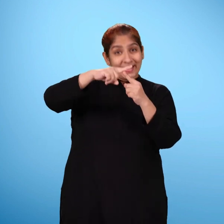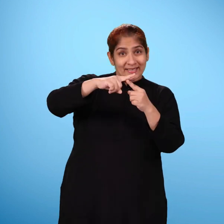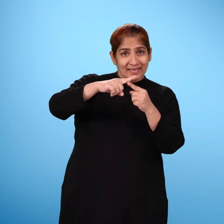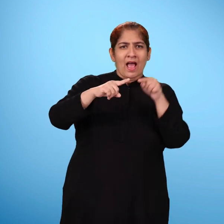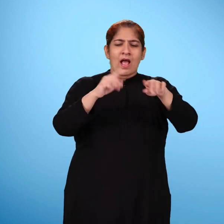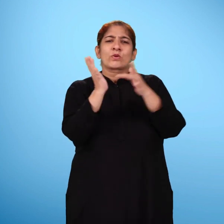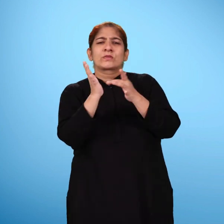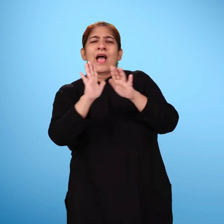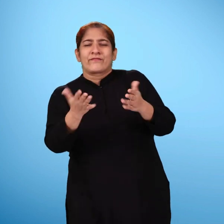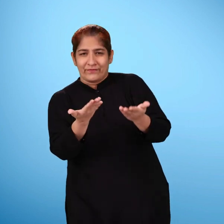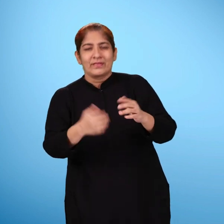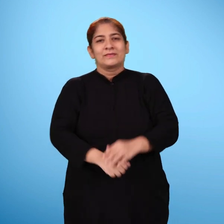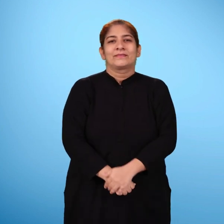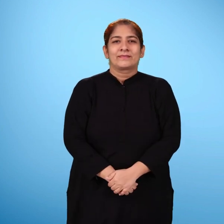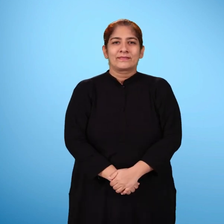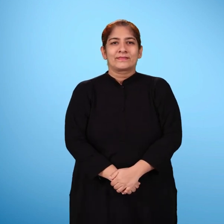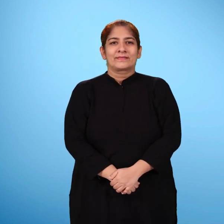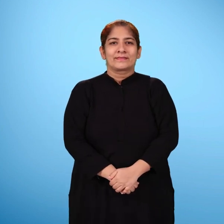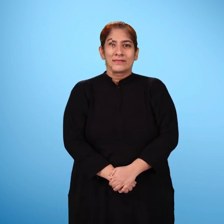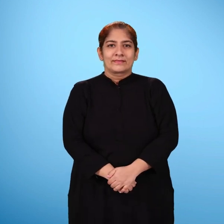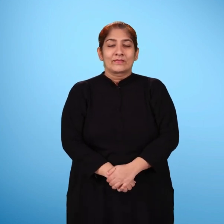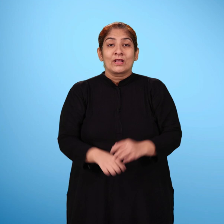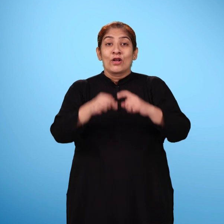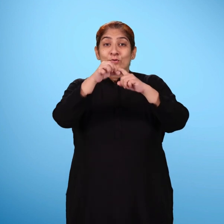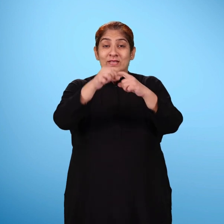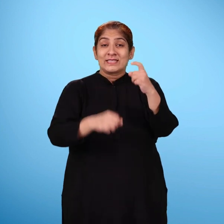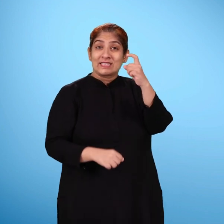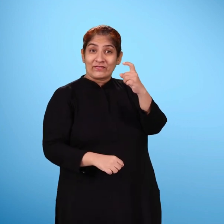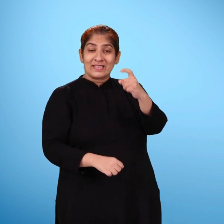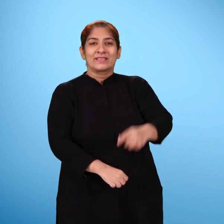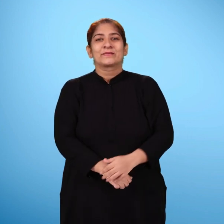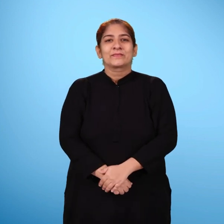Information and communication technology. Question 7.